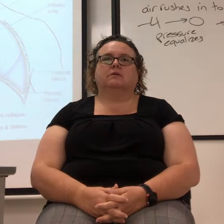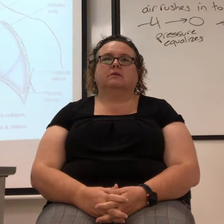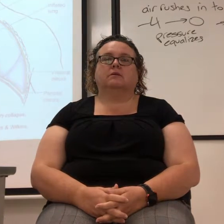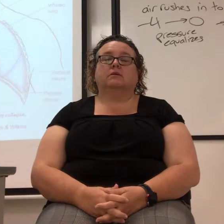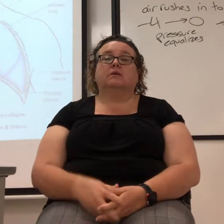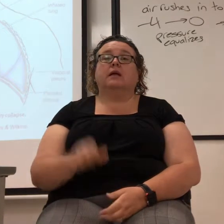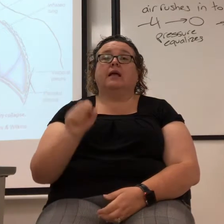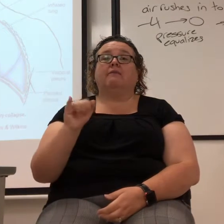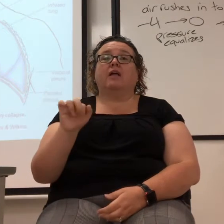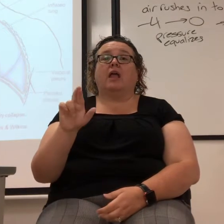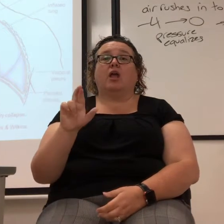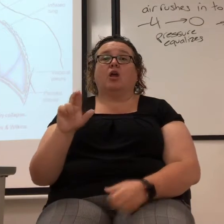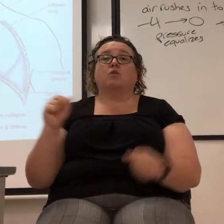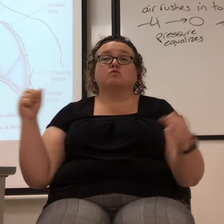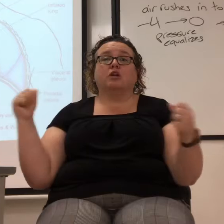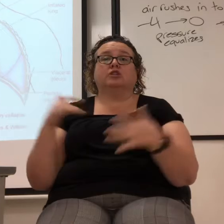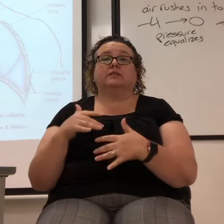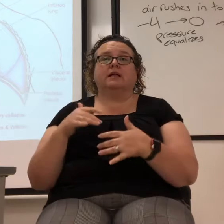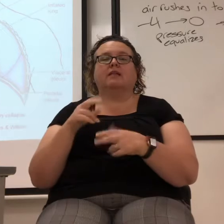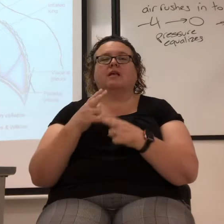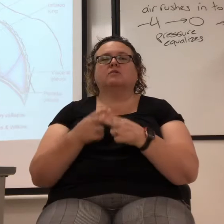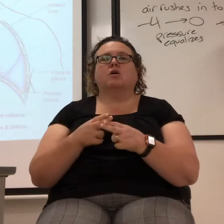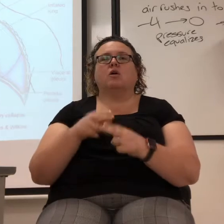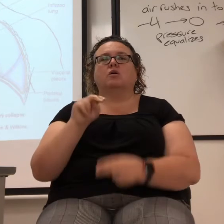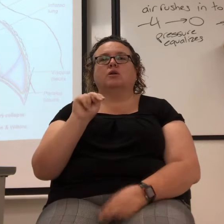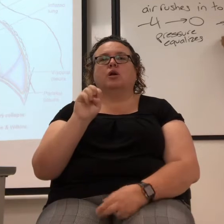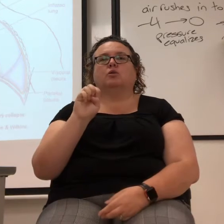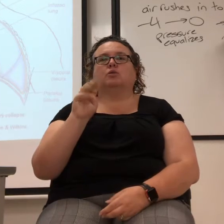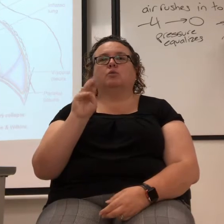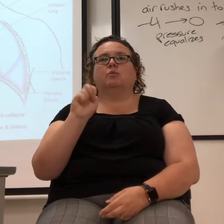If air rushes in, that's called a pneumothorax.